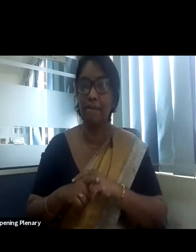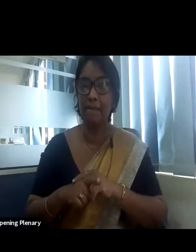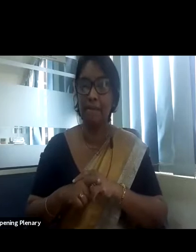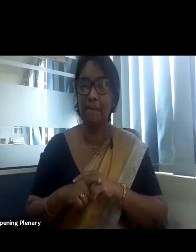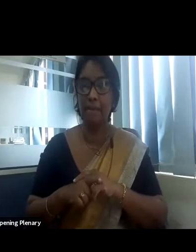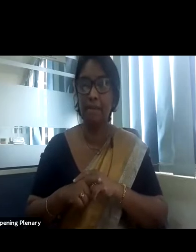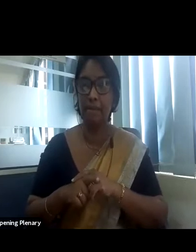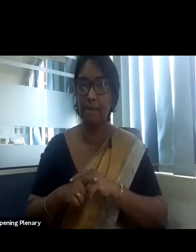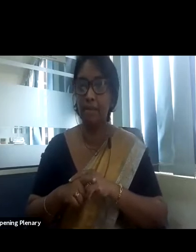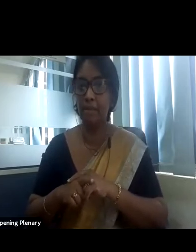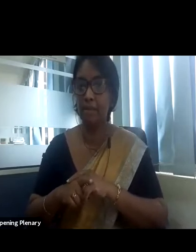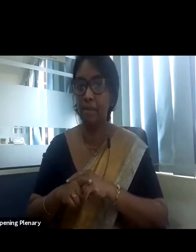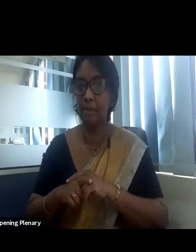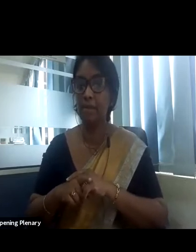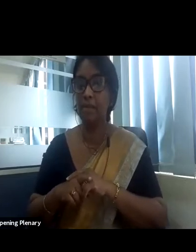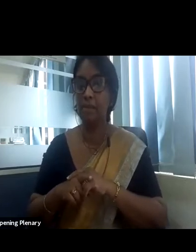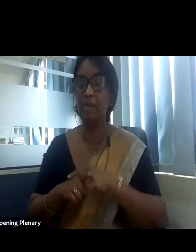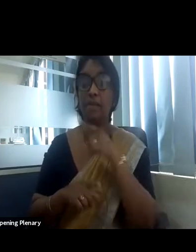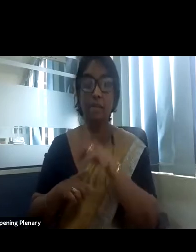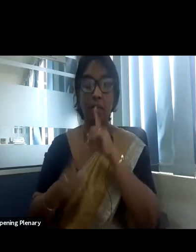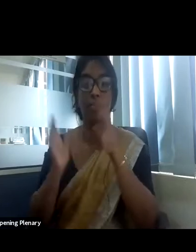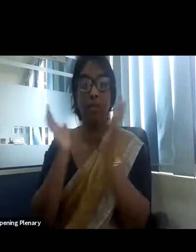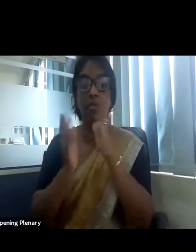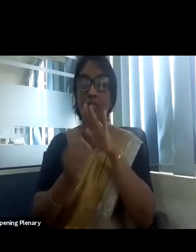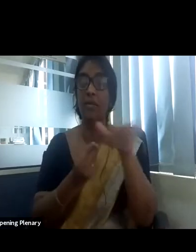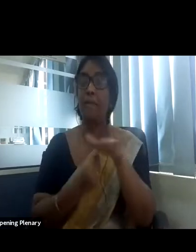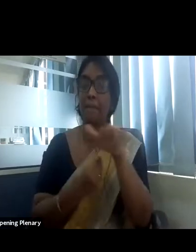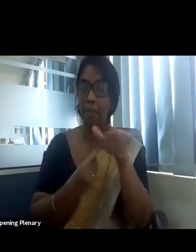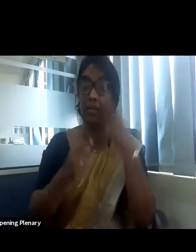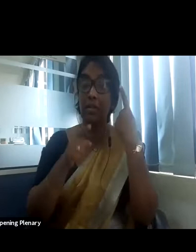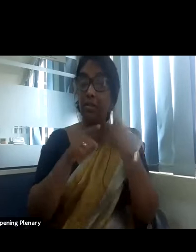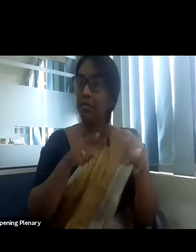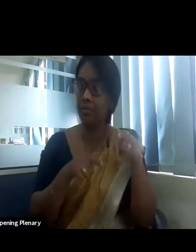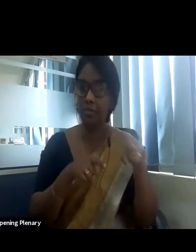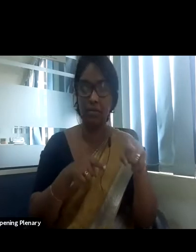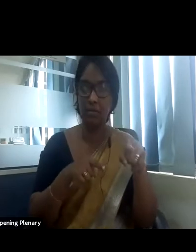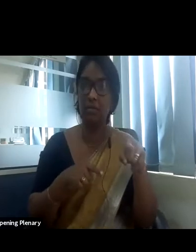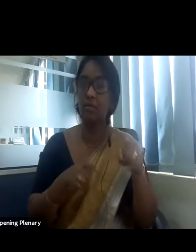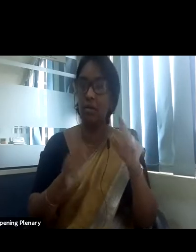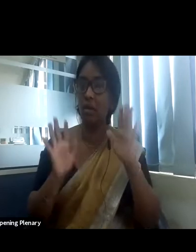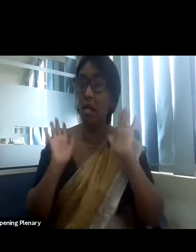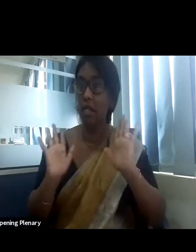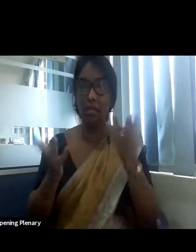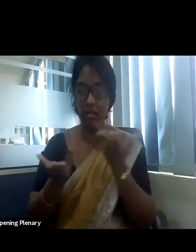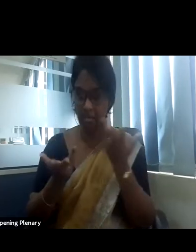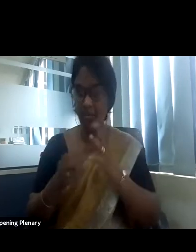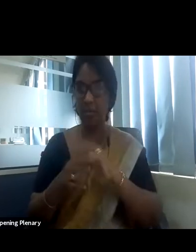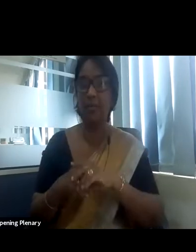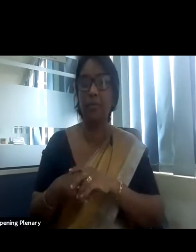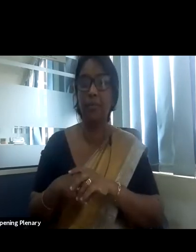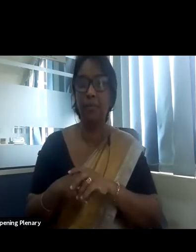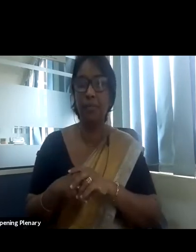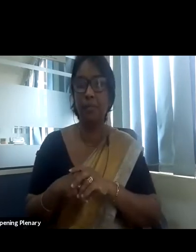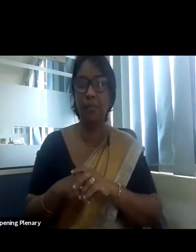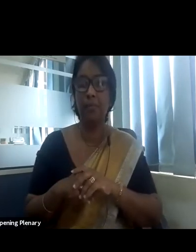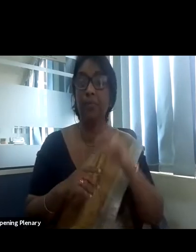promising. Claims of producing green products or services using net zero, zero carbon green methods. They